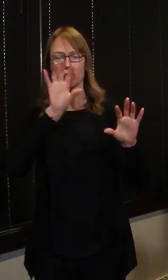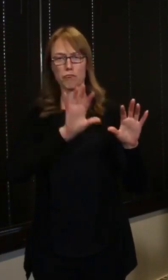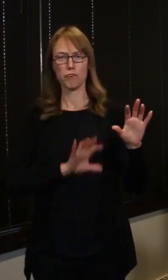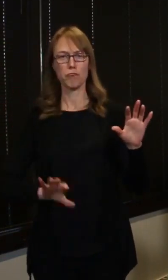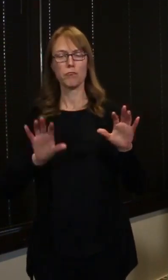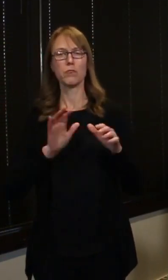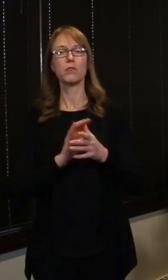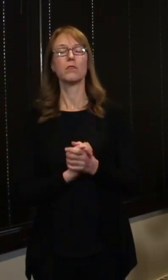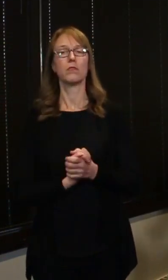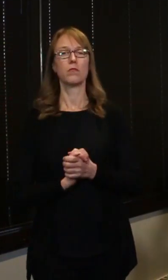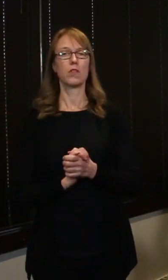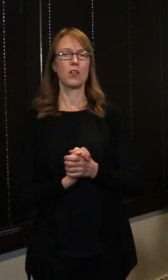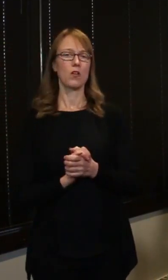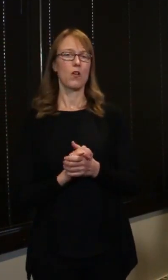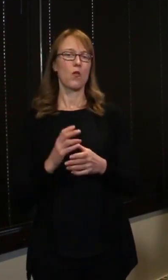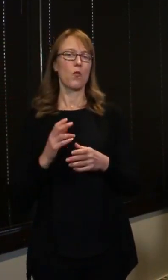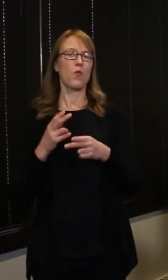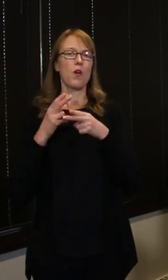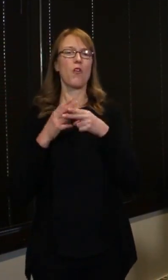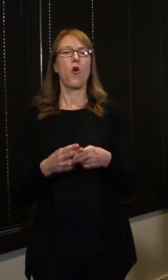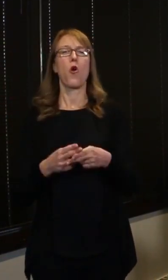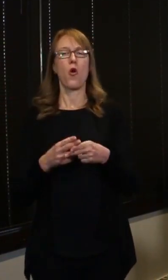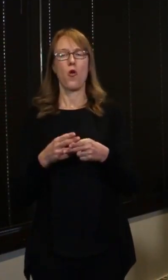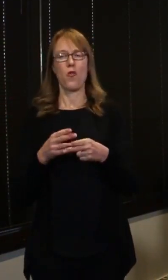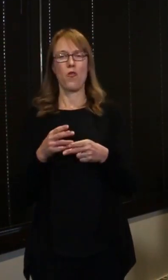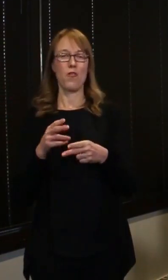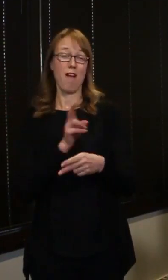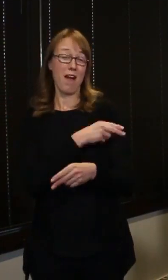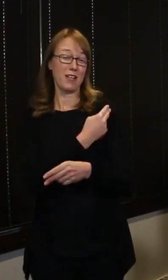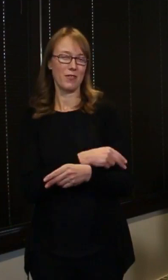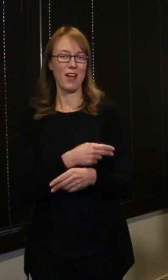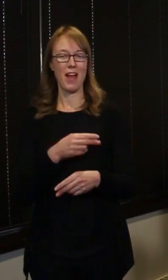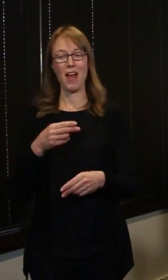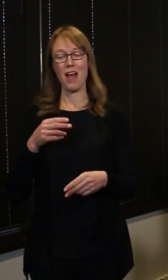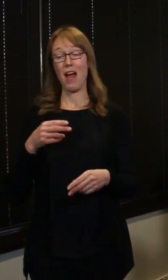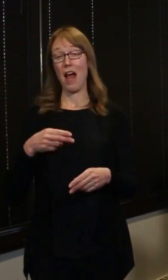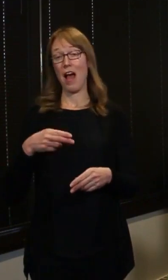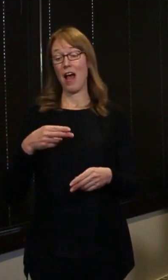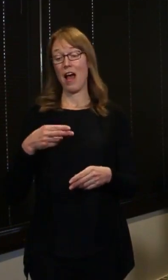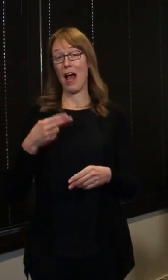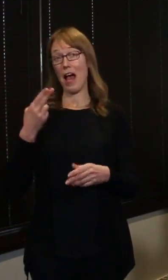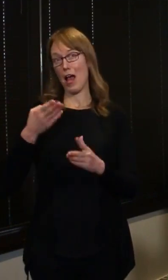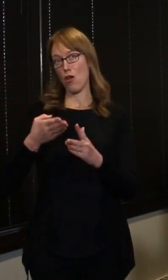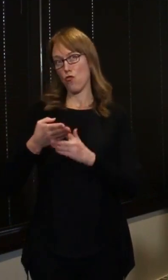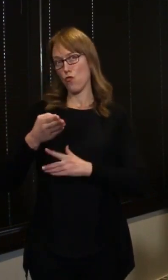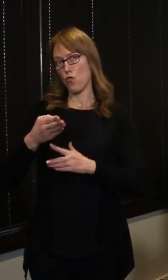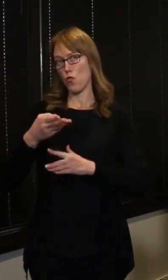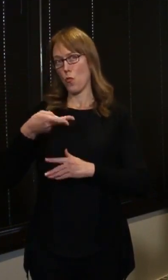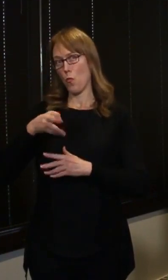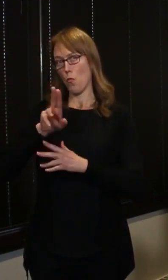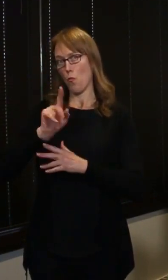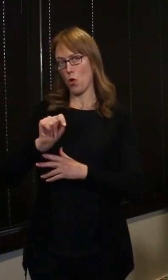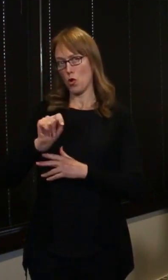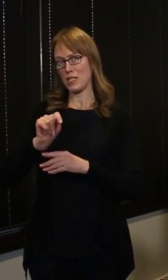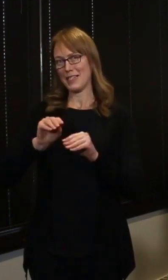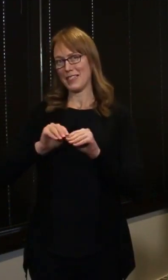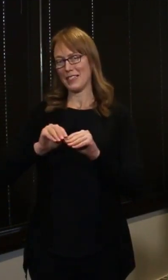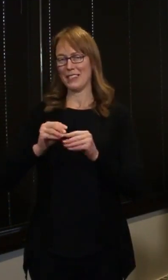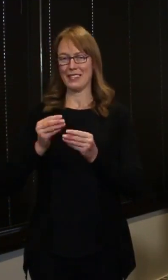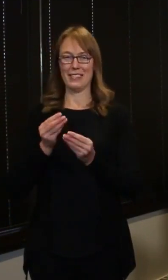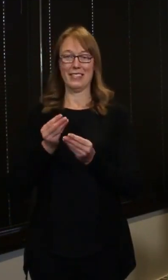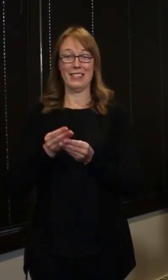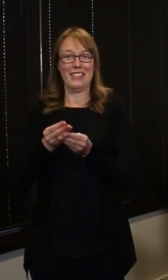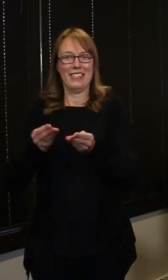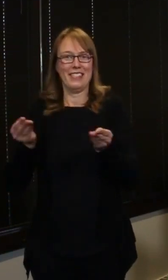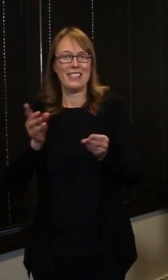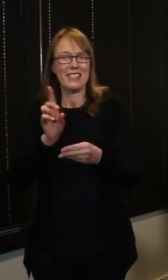of those what are called high throughput distribution centers. Now, the healthcare systems do have plans in place